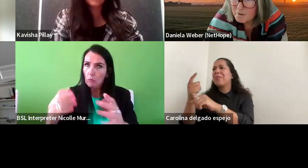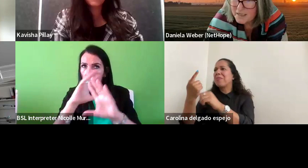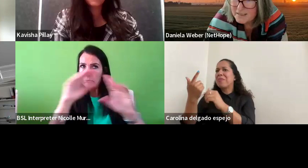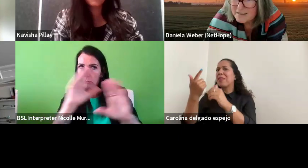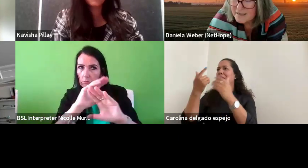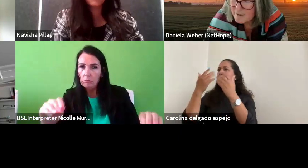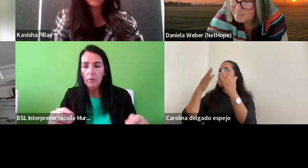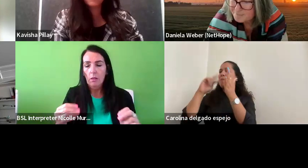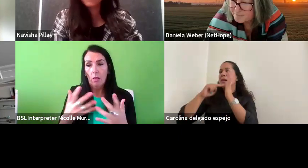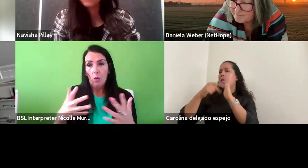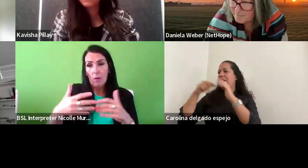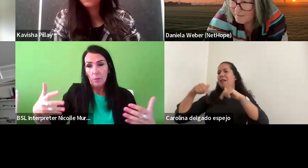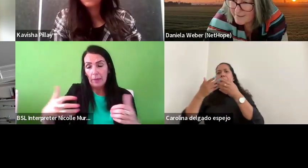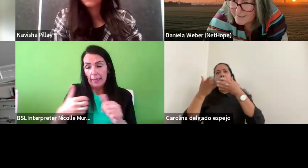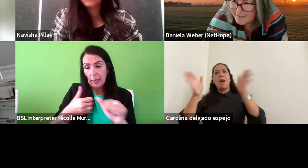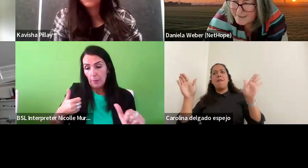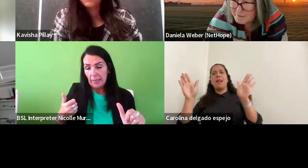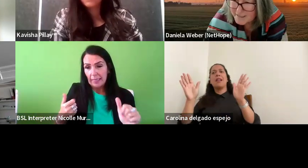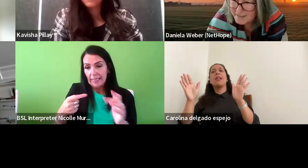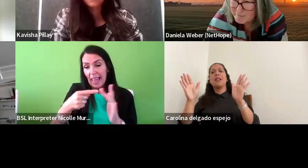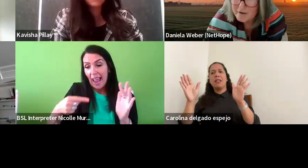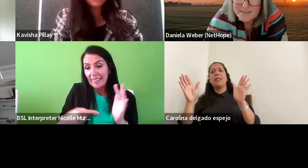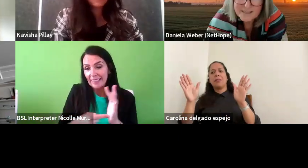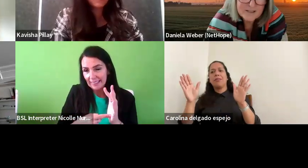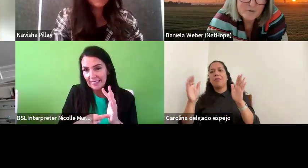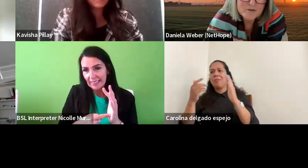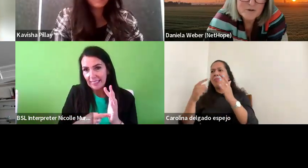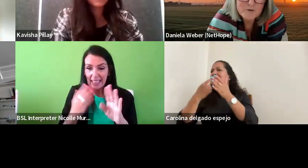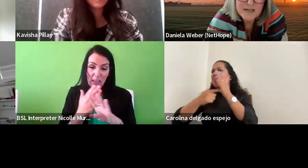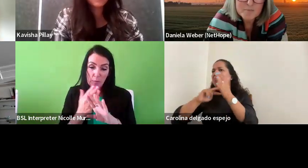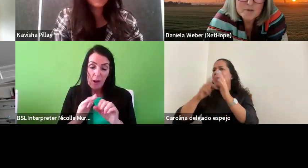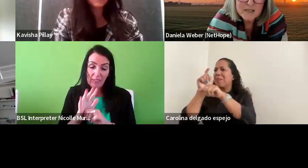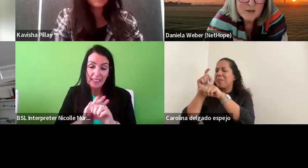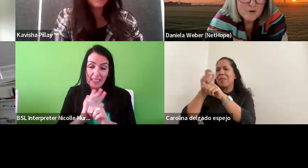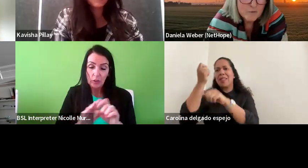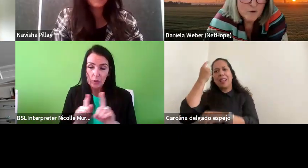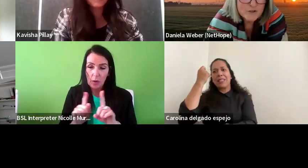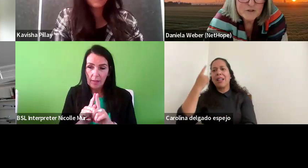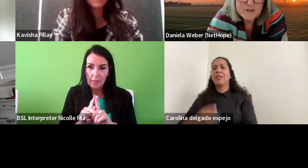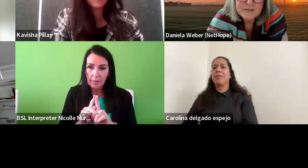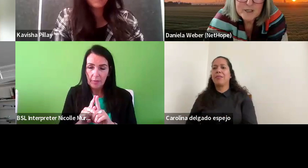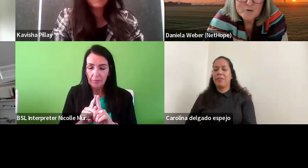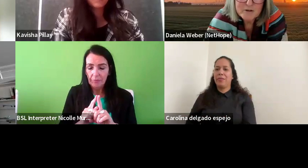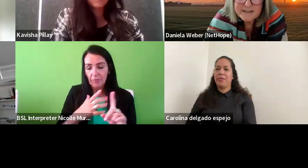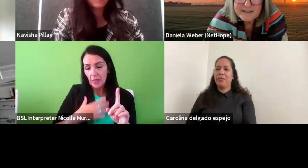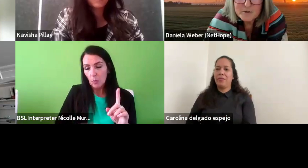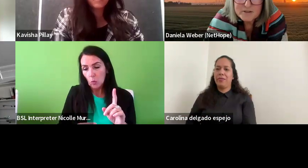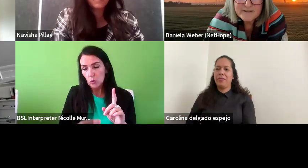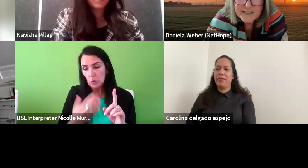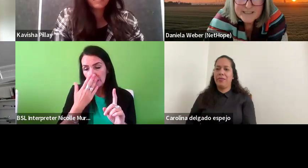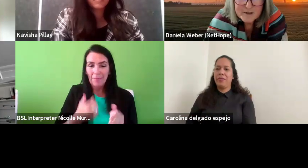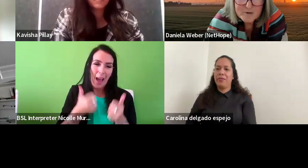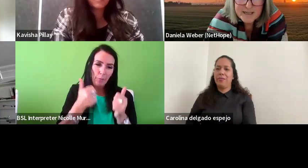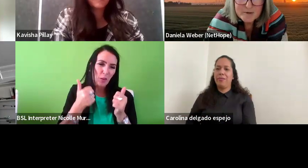big companies, IT and otherwise in the private sector, also want to look like they're the